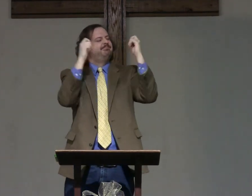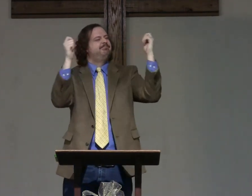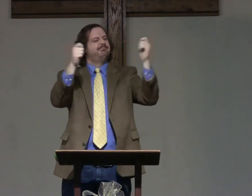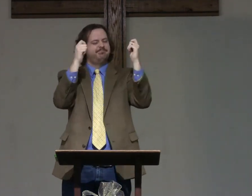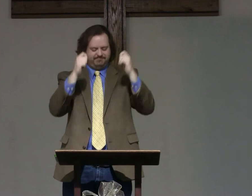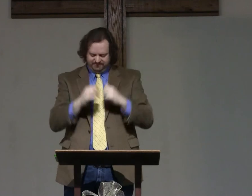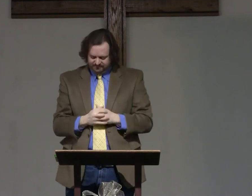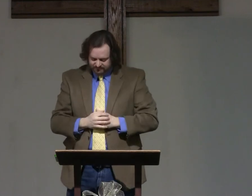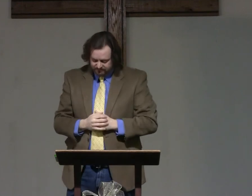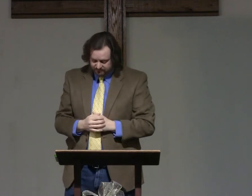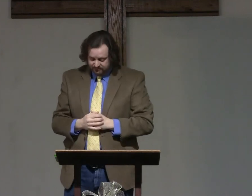gift.